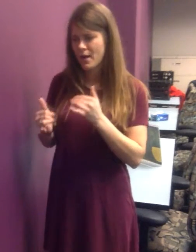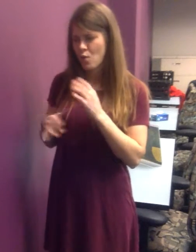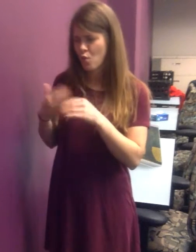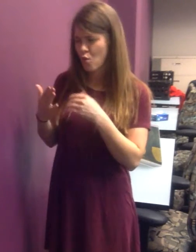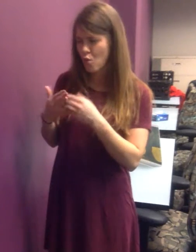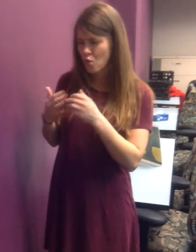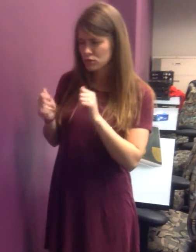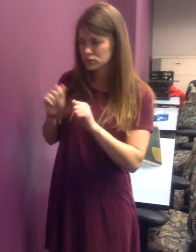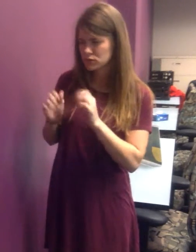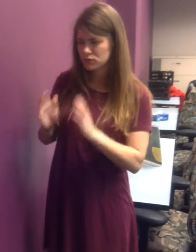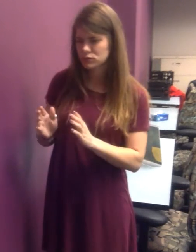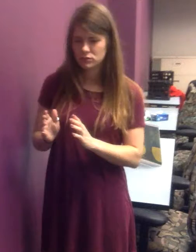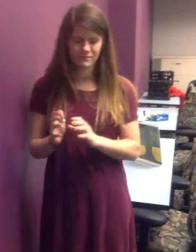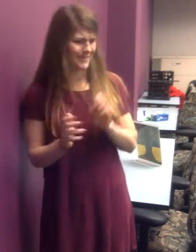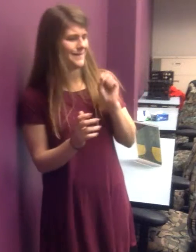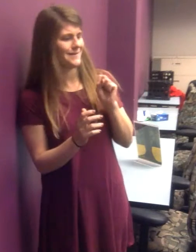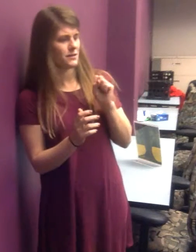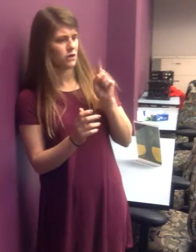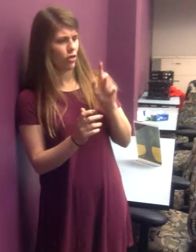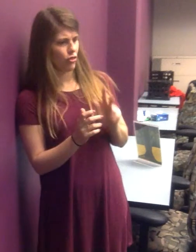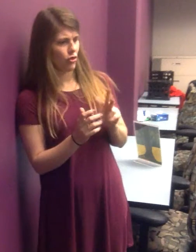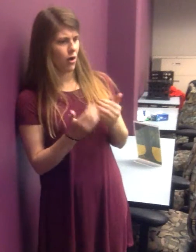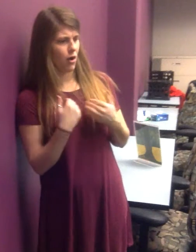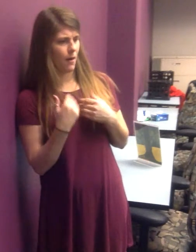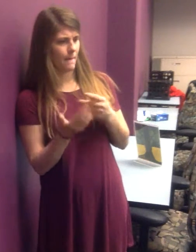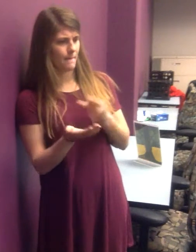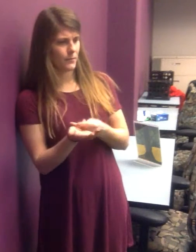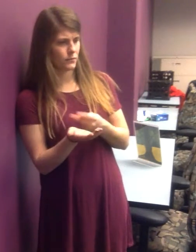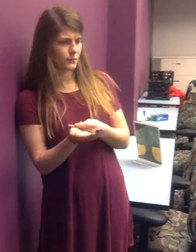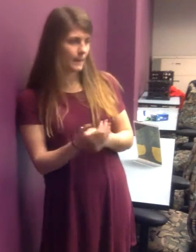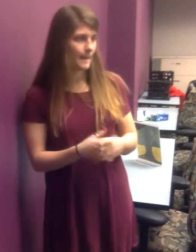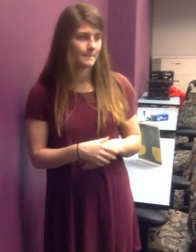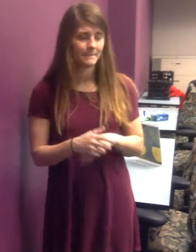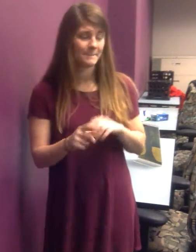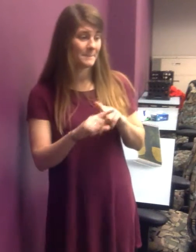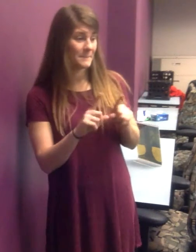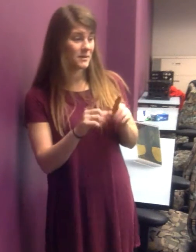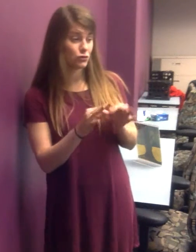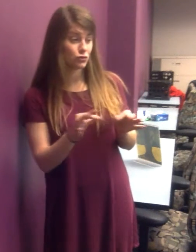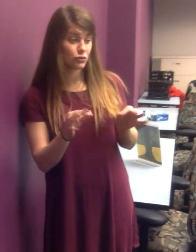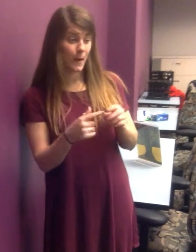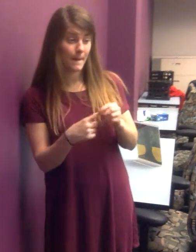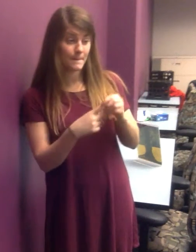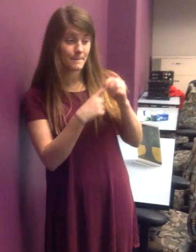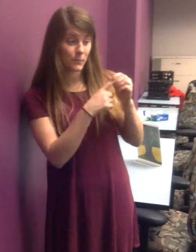PhDs. Look, they're not specialists in climate. Well, some were celebrities and... Right?